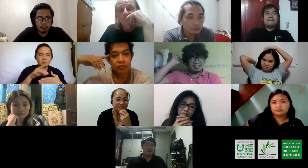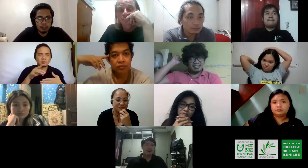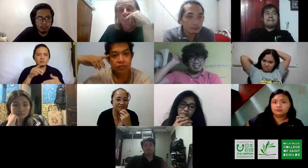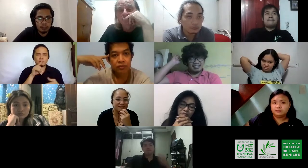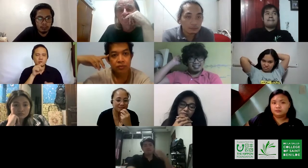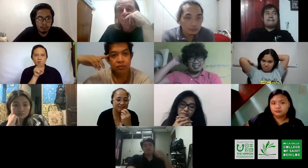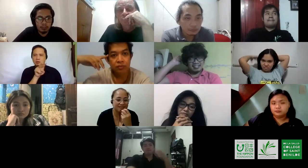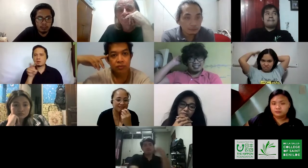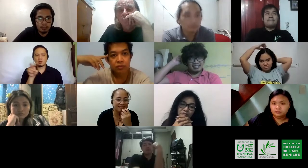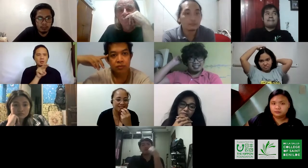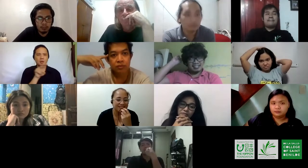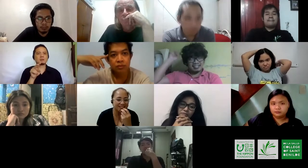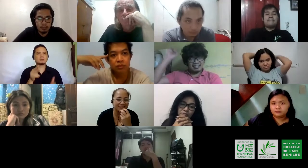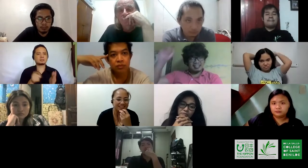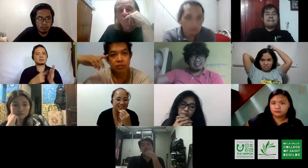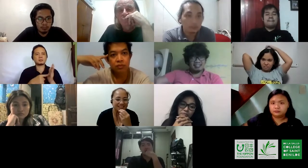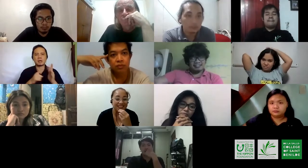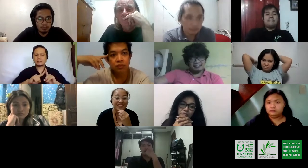understand.